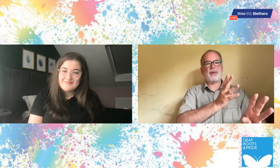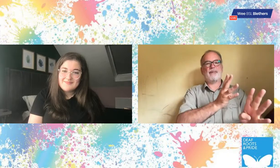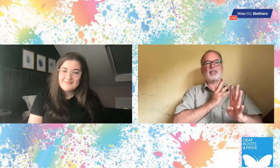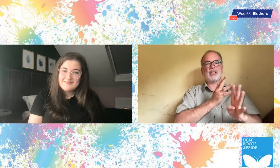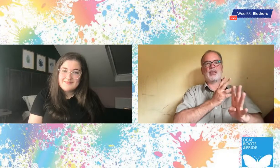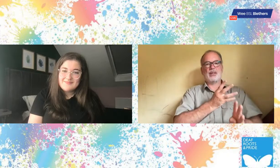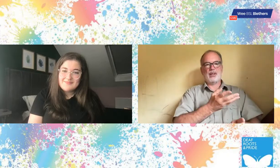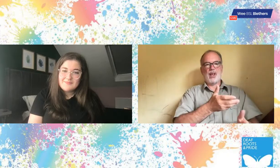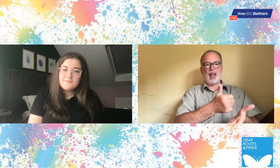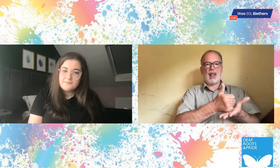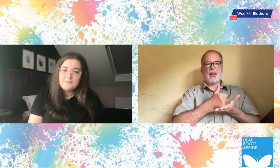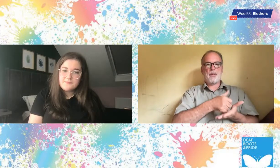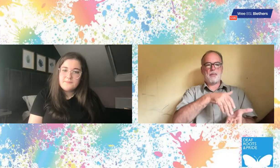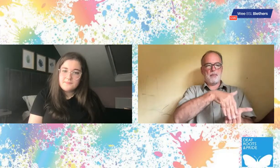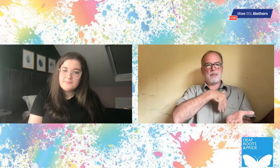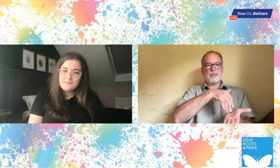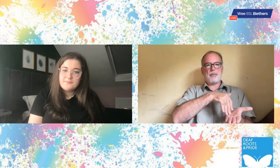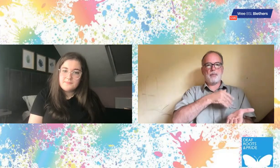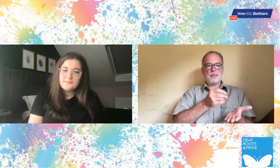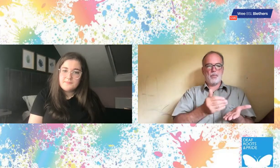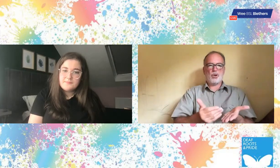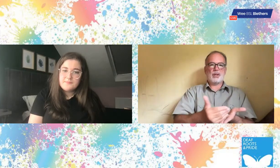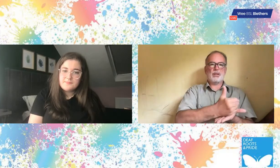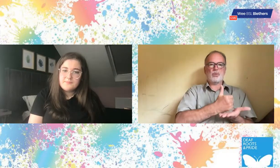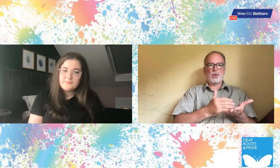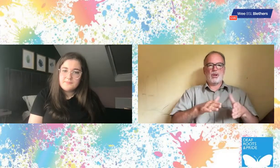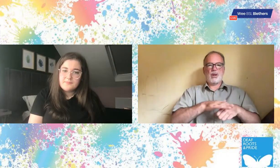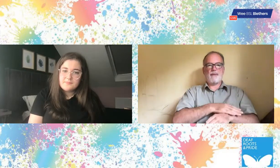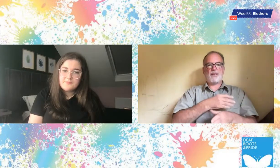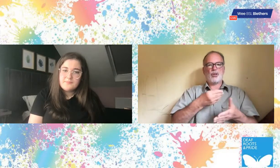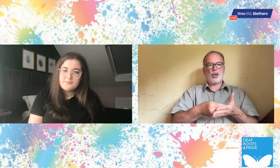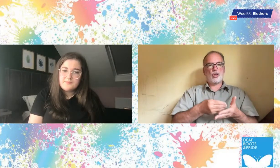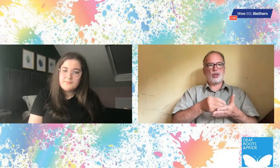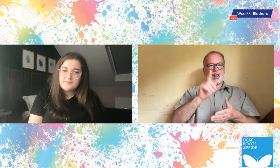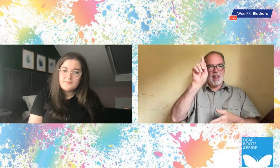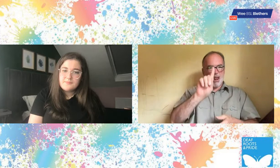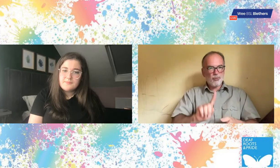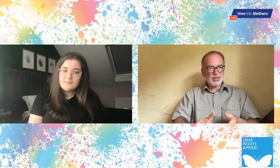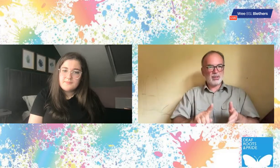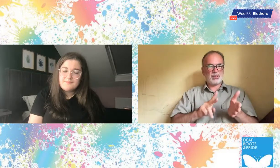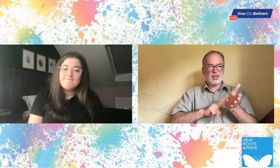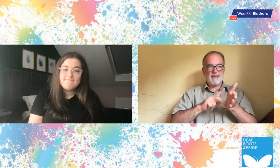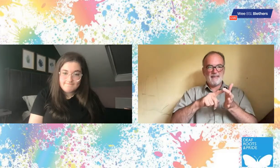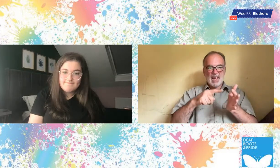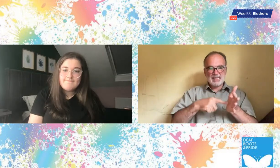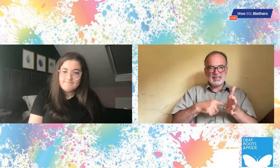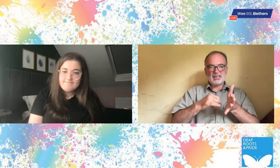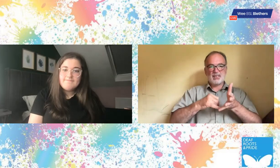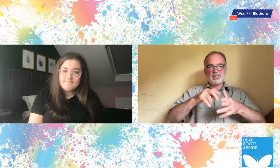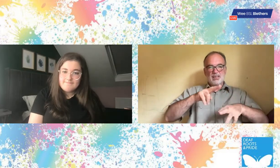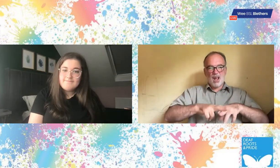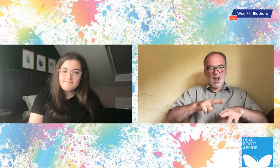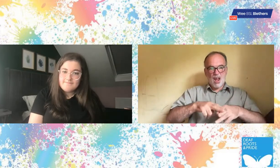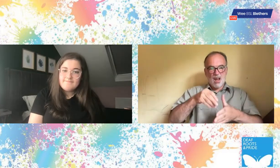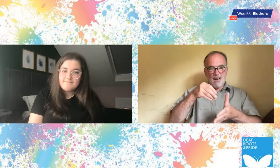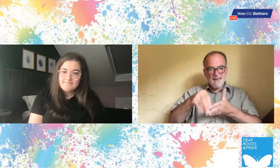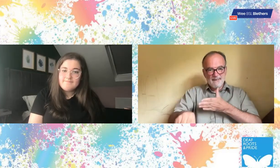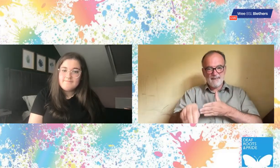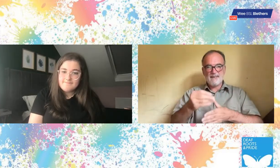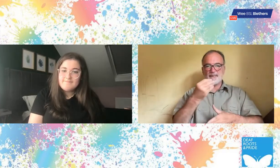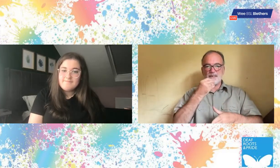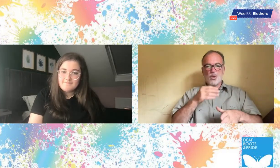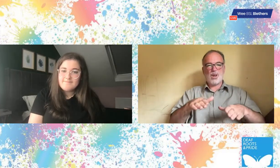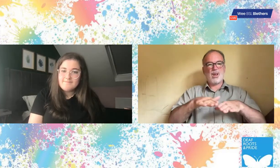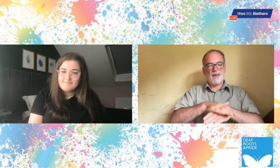of things. So we had to open to visitors to help raise the funds to cover the costs of the food for